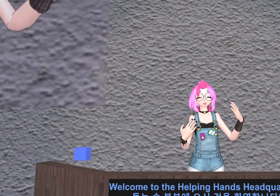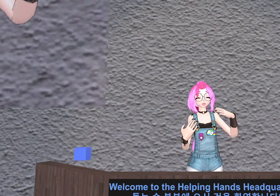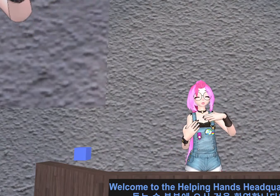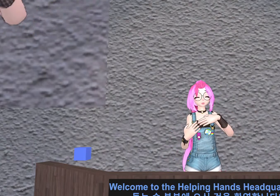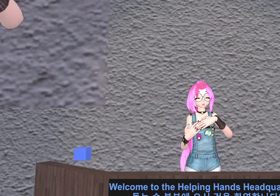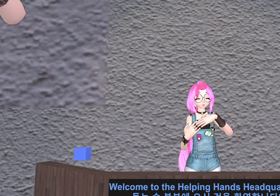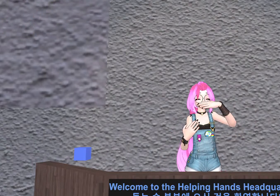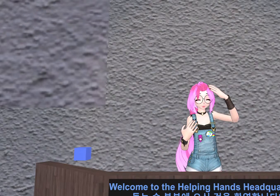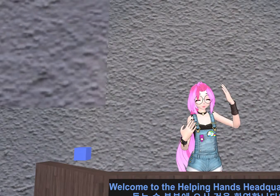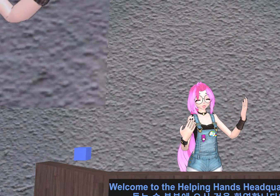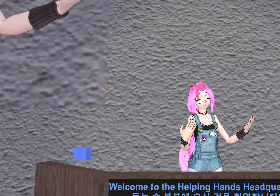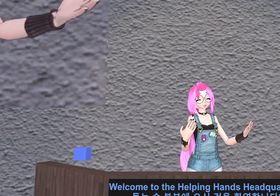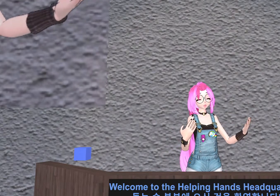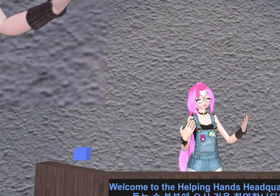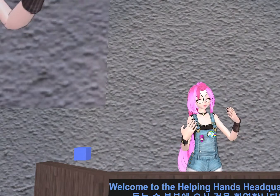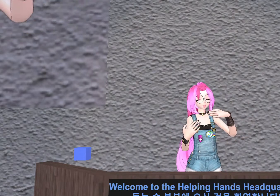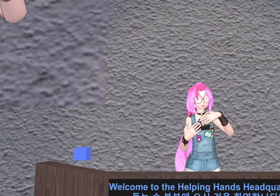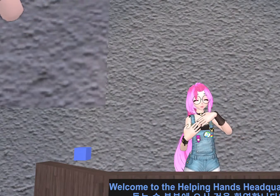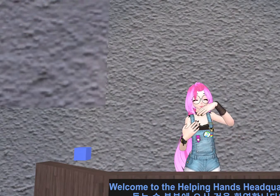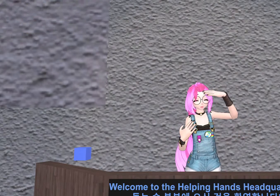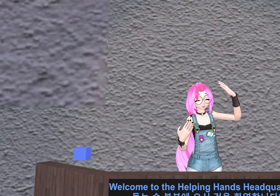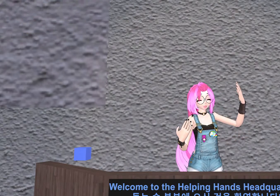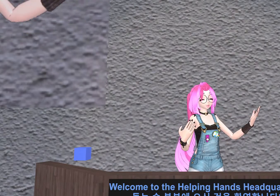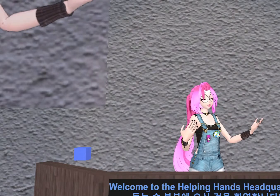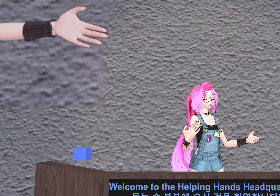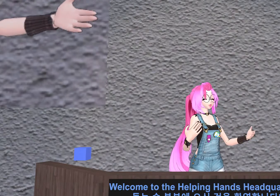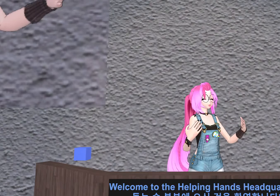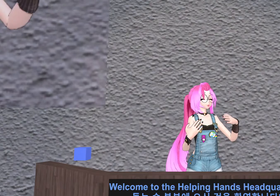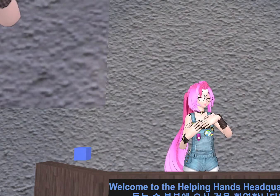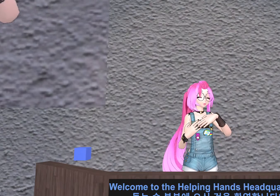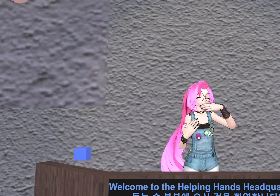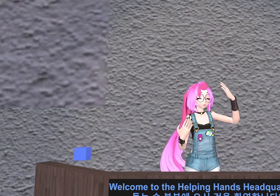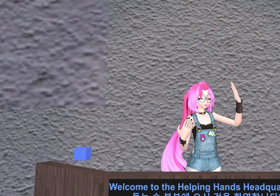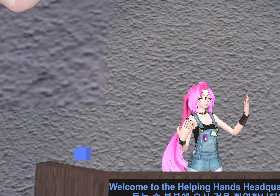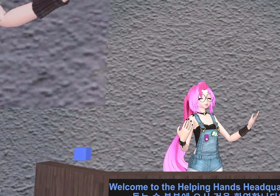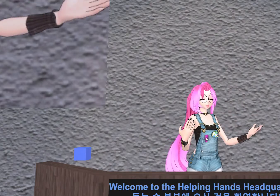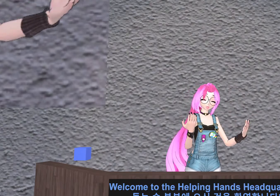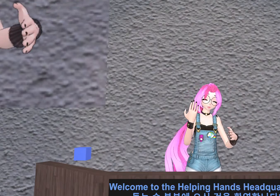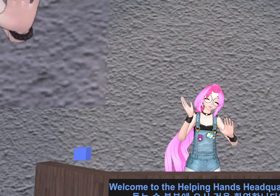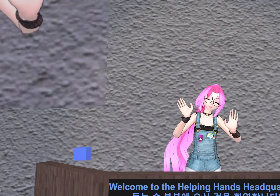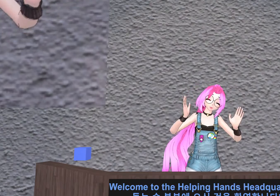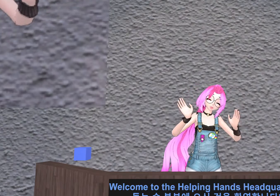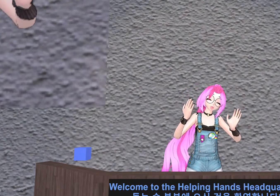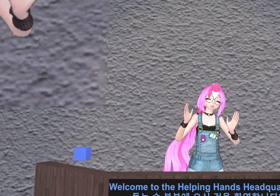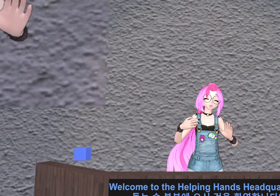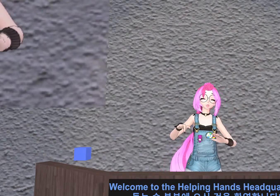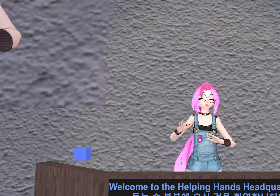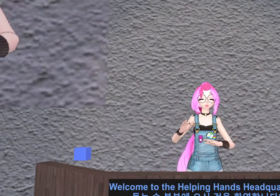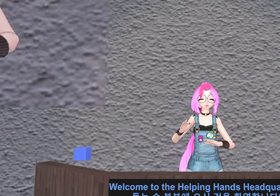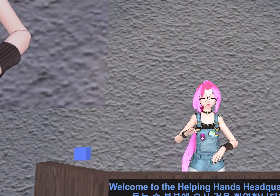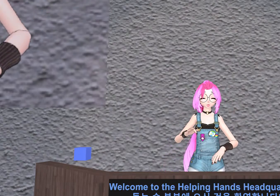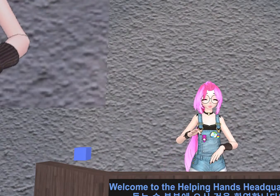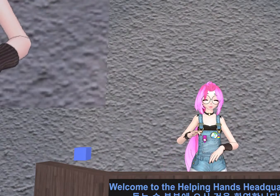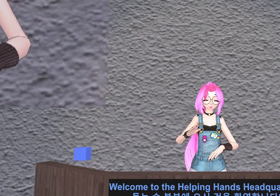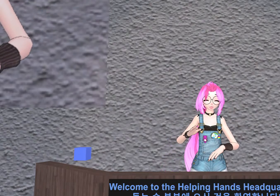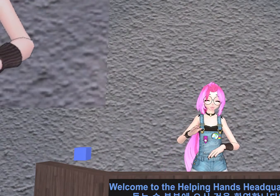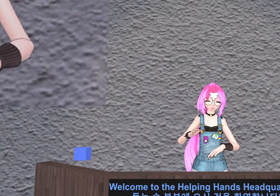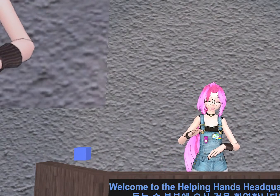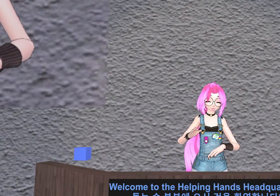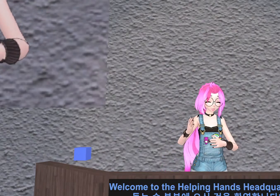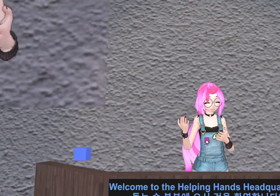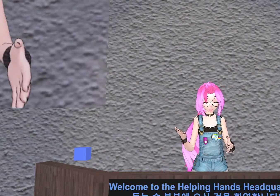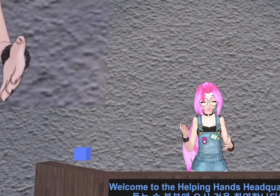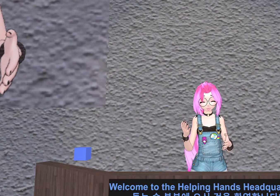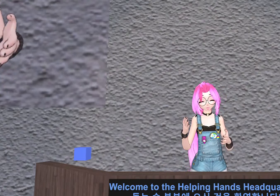queer community, queer people, use rainbow. Queer. Yay!